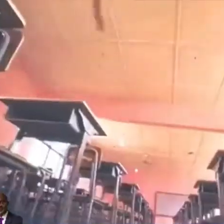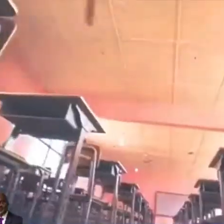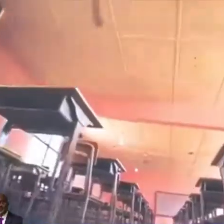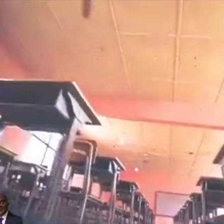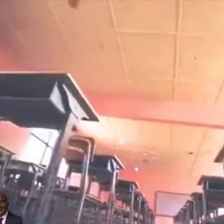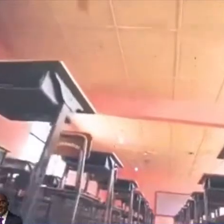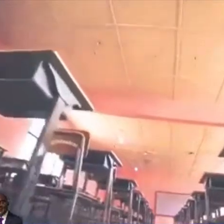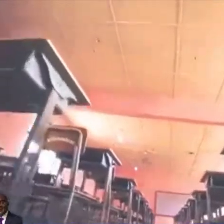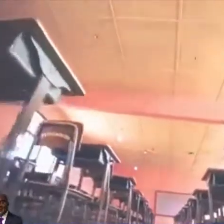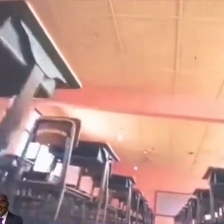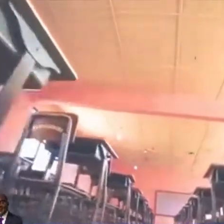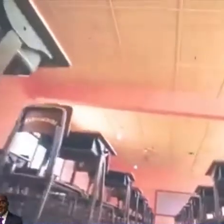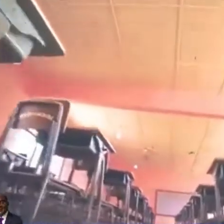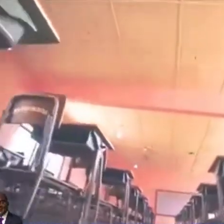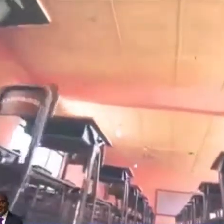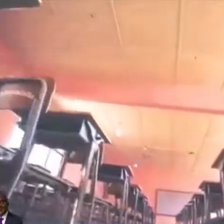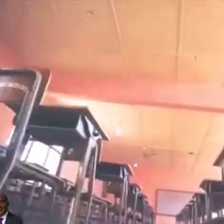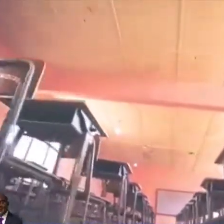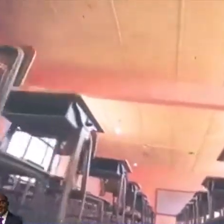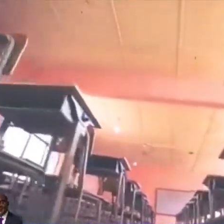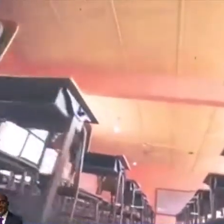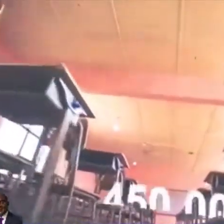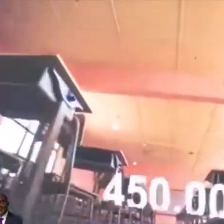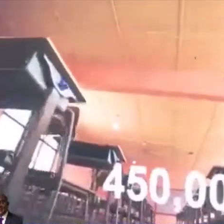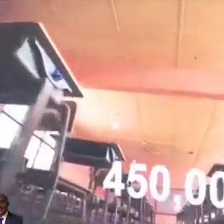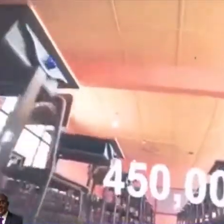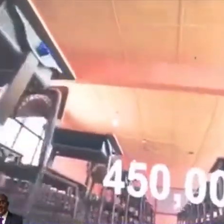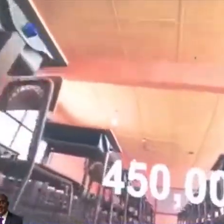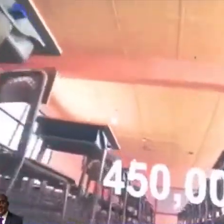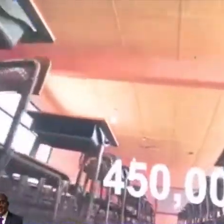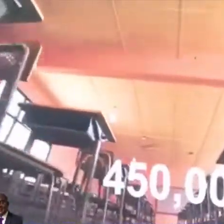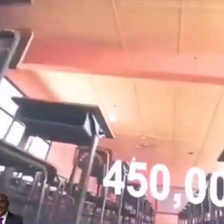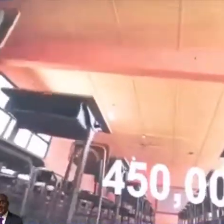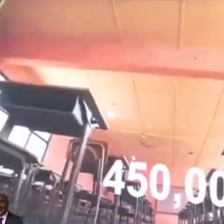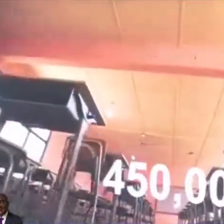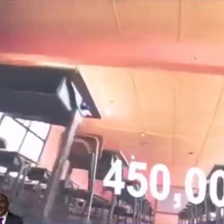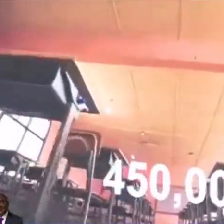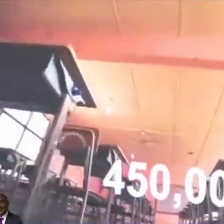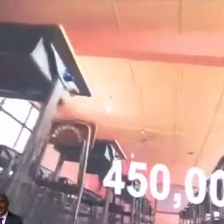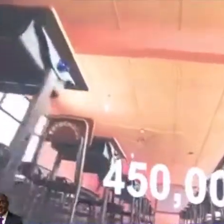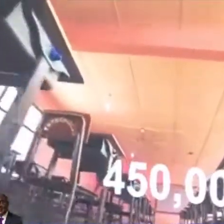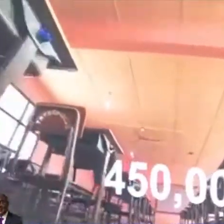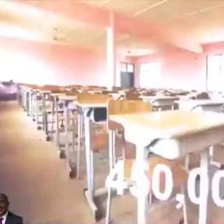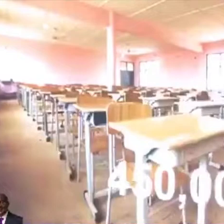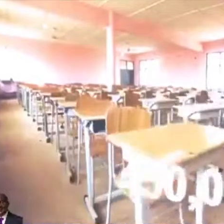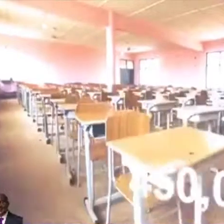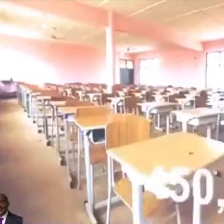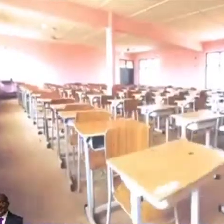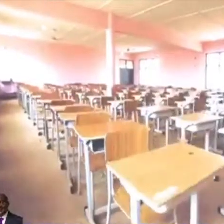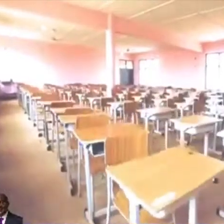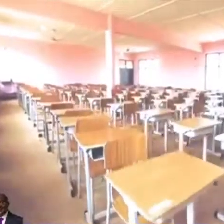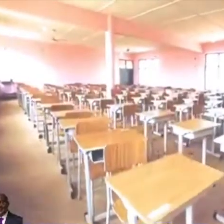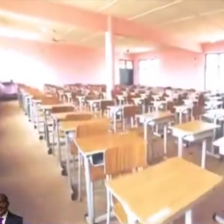creating suitable learning space for over 450,000 pupils and students.